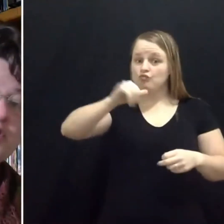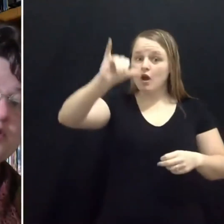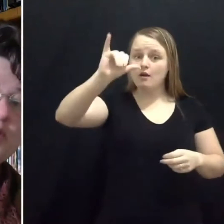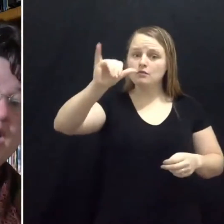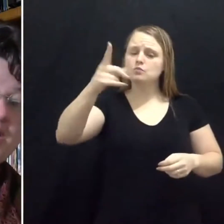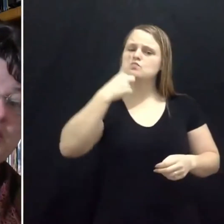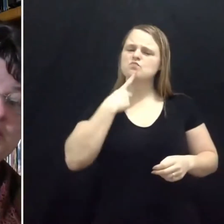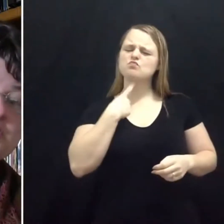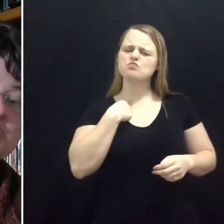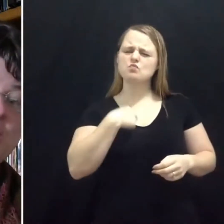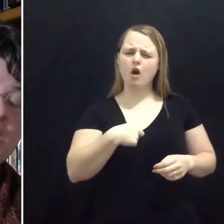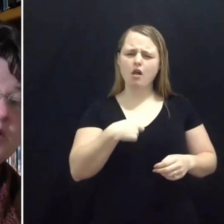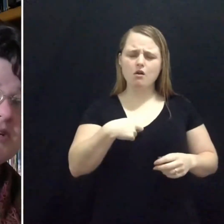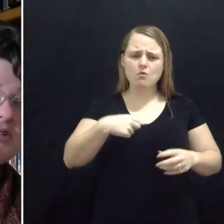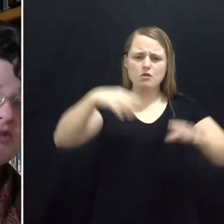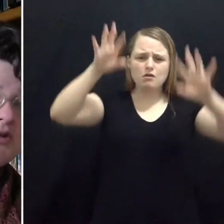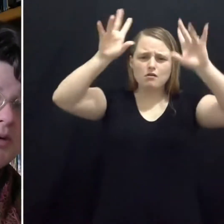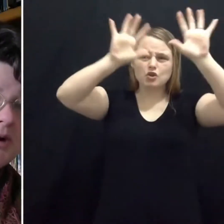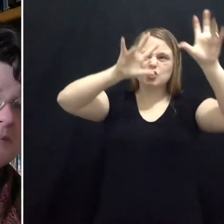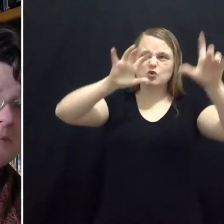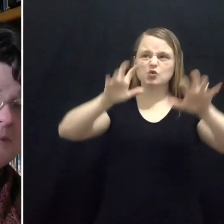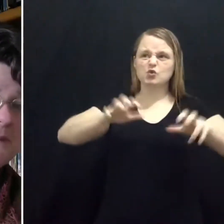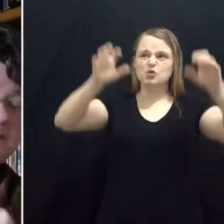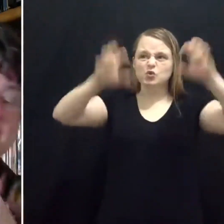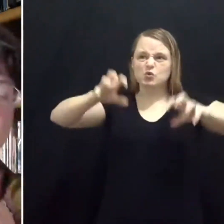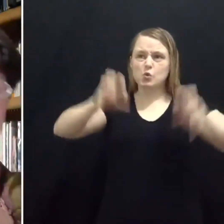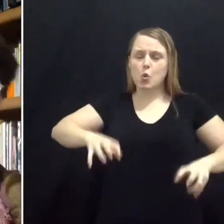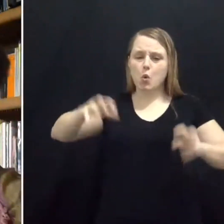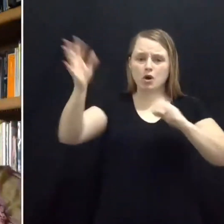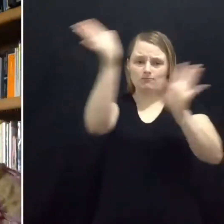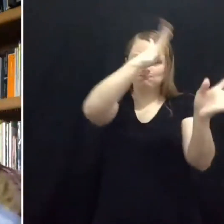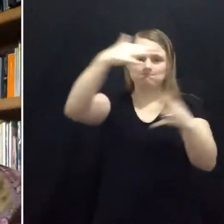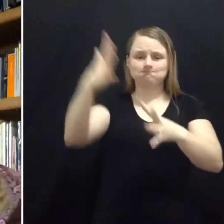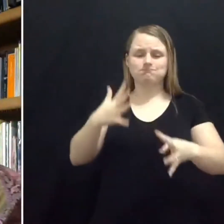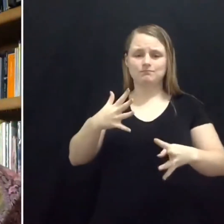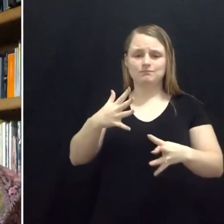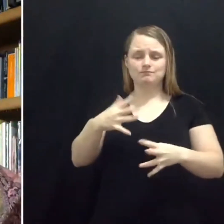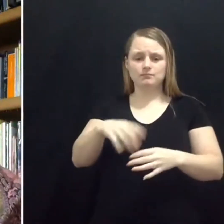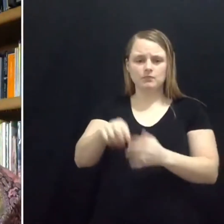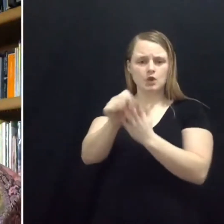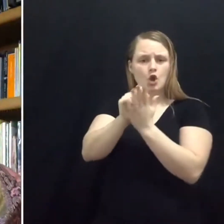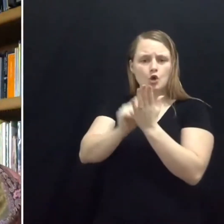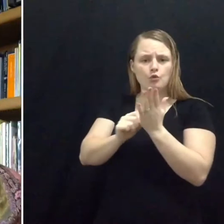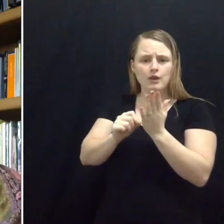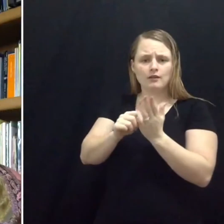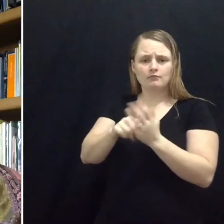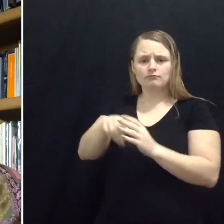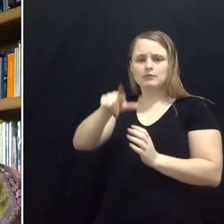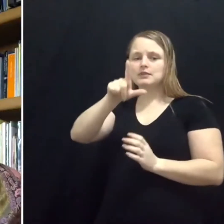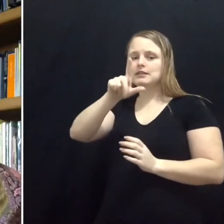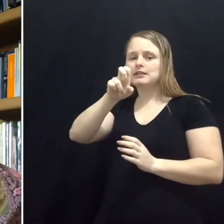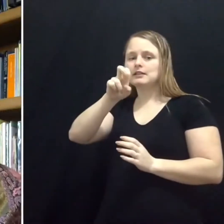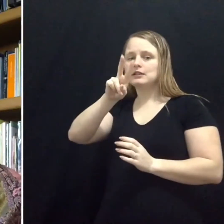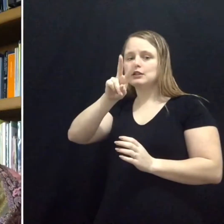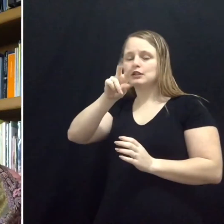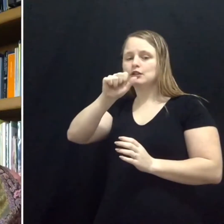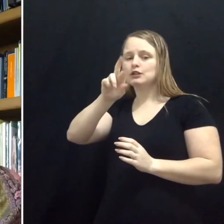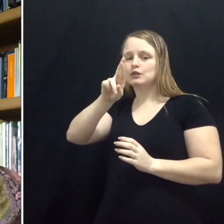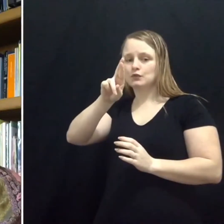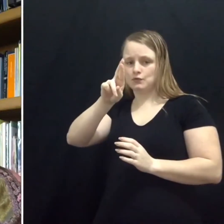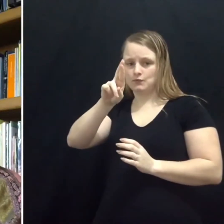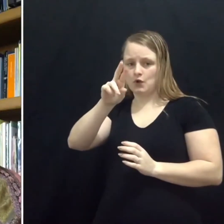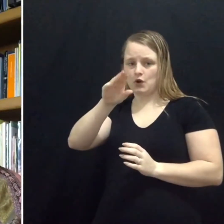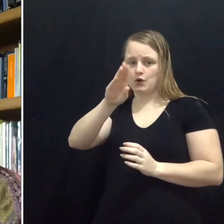called The Rhino Who Swallowed a Storm. It's written by LeVar Burton and Susan